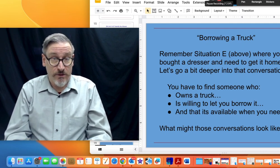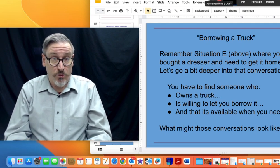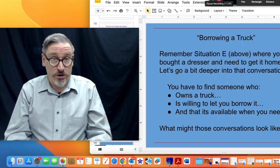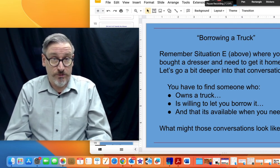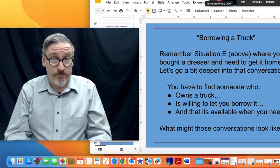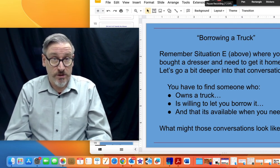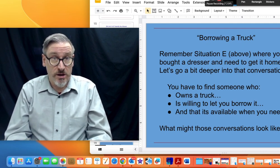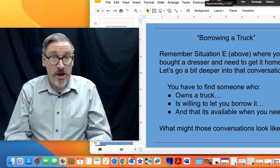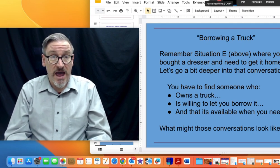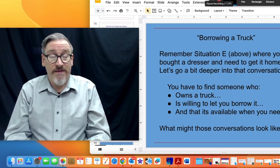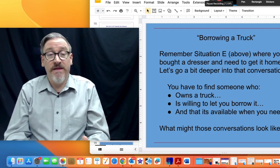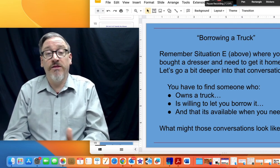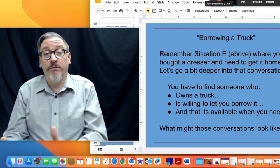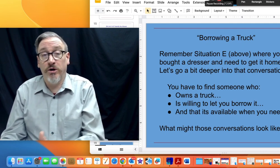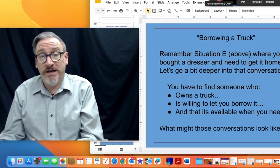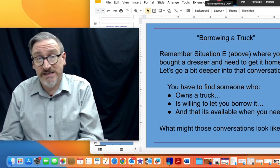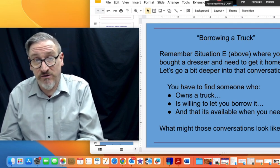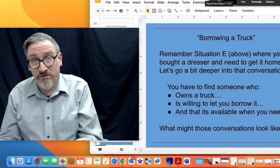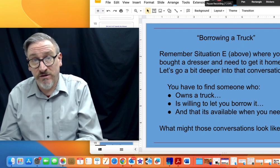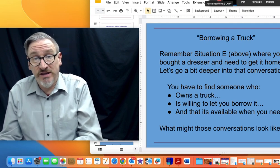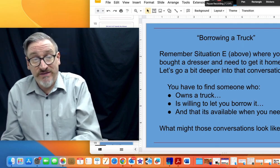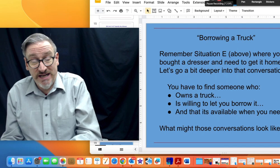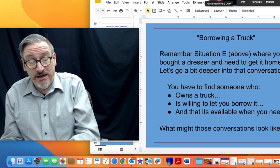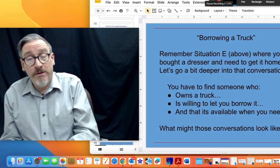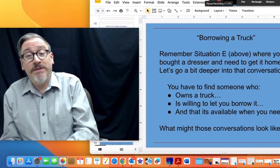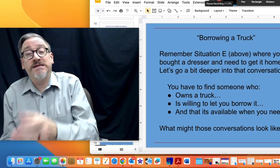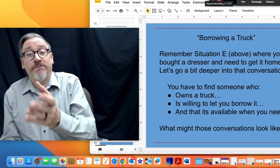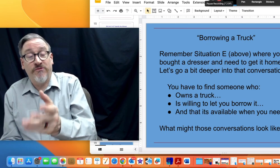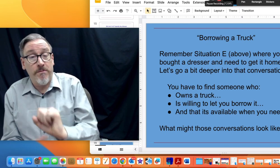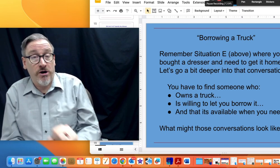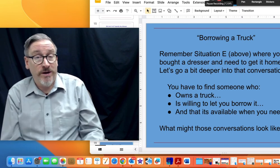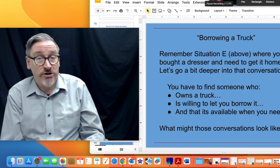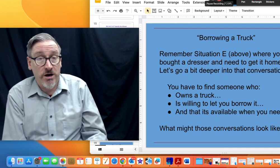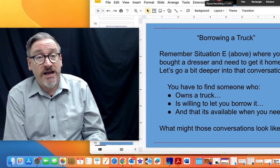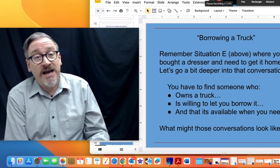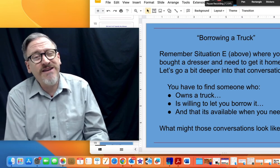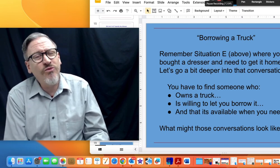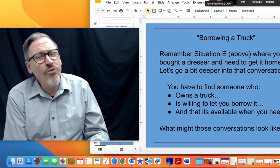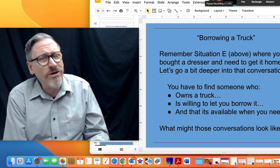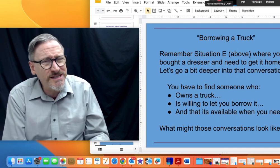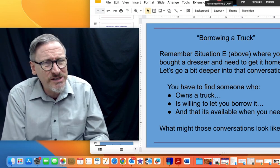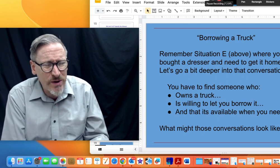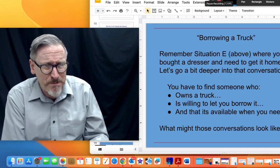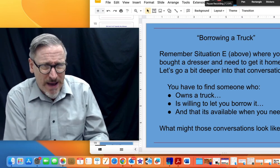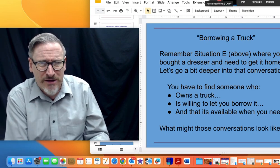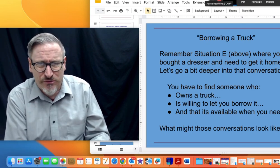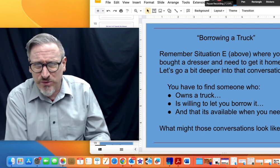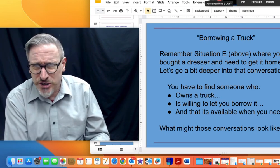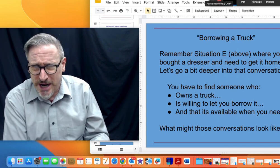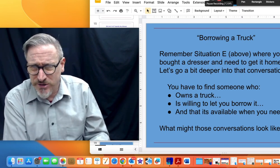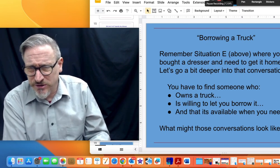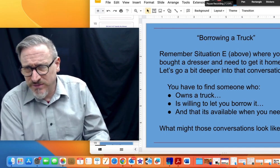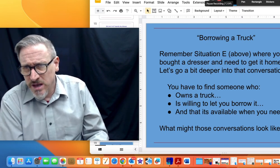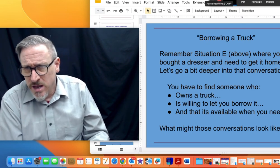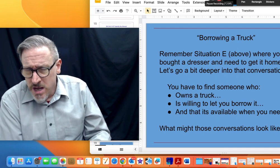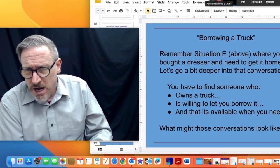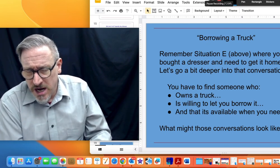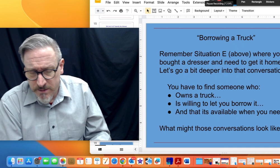in the book, and then the book itself, the DVD, picks up from borrowing a truck and kind of works its way back through the